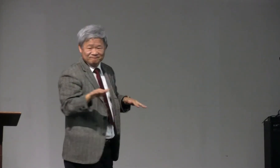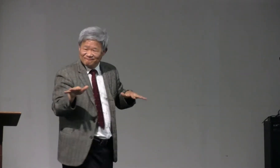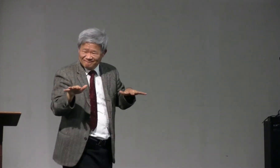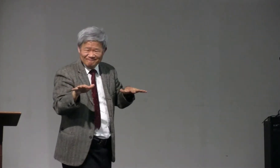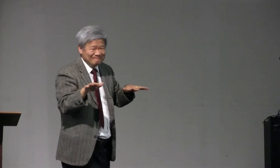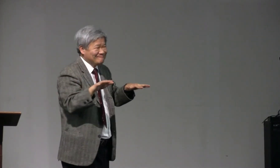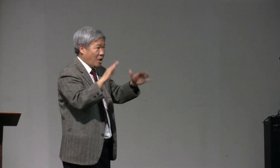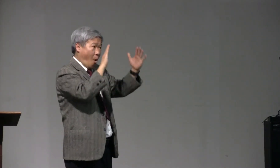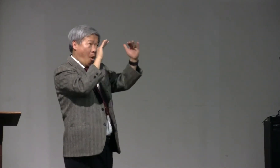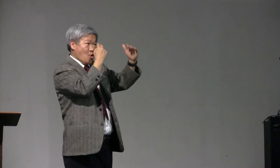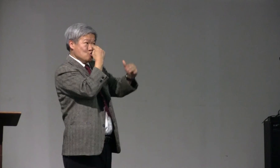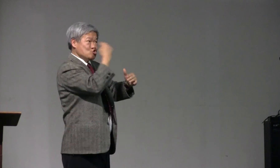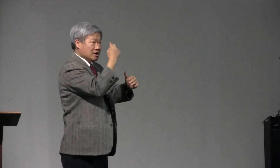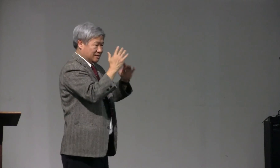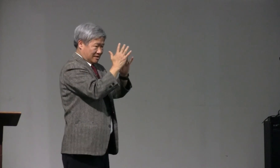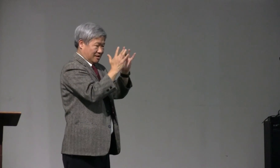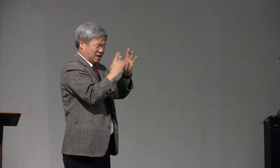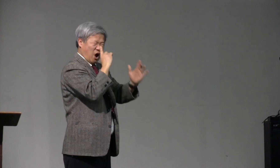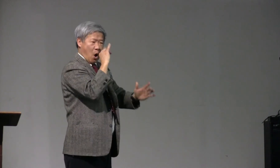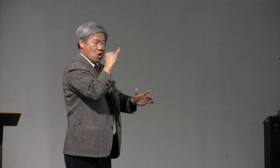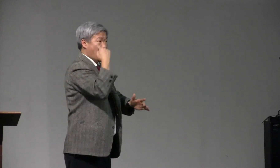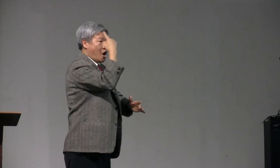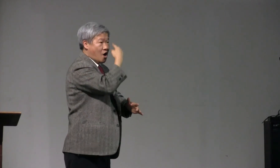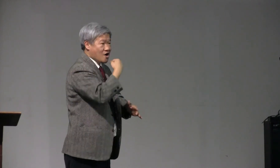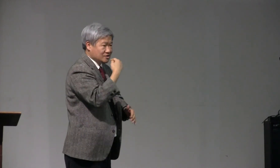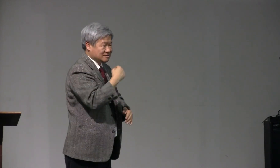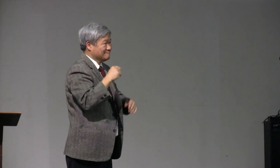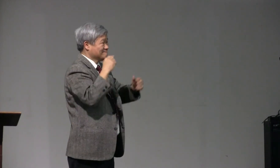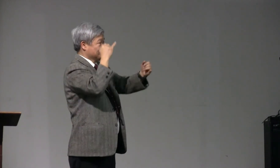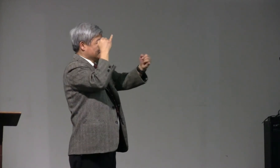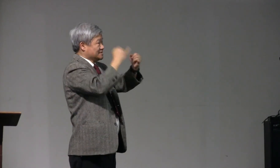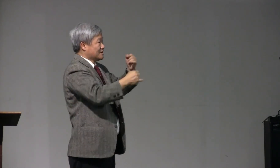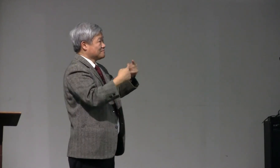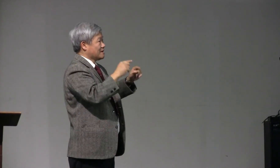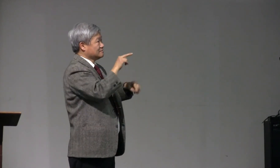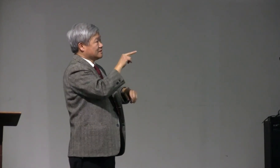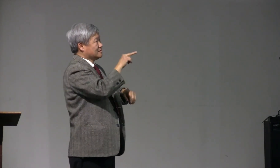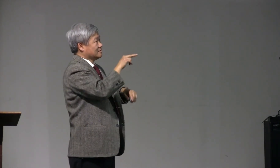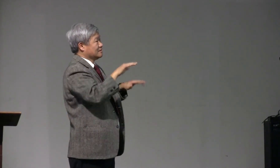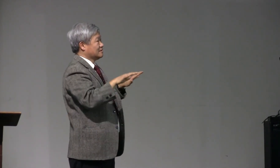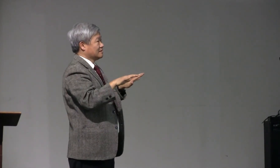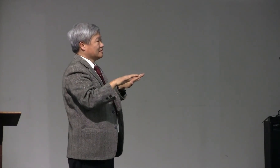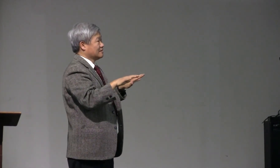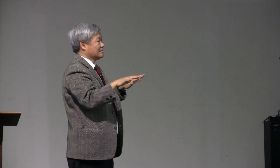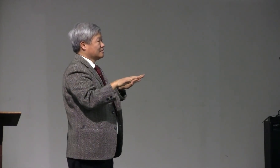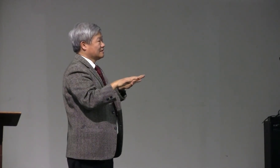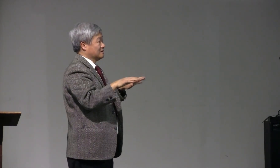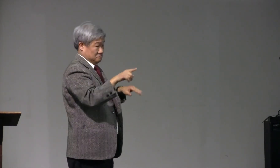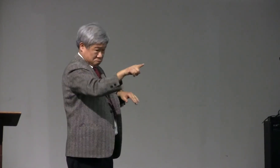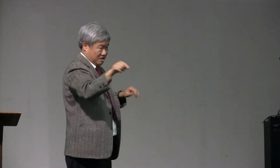You can't describe how that would feel to see the face of Jesus.